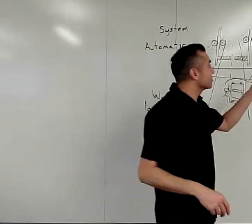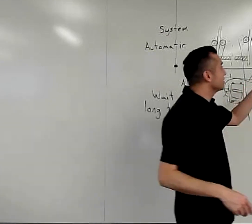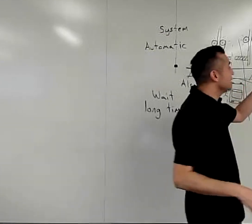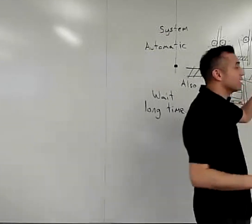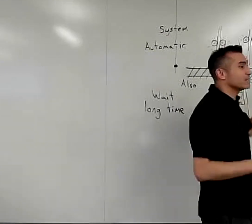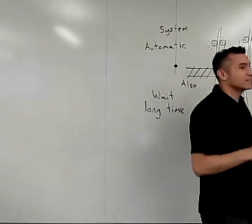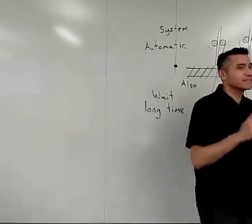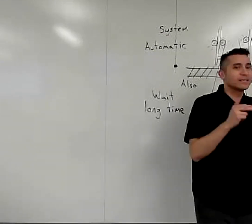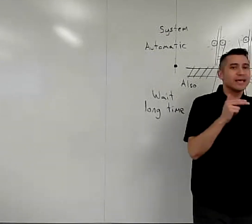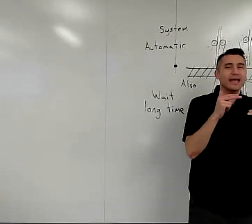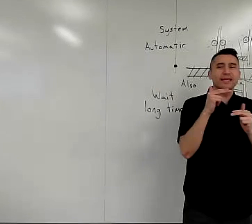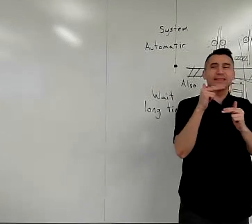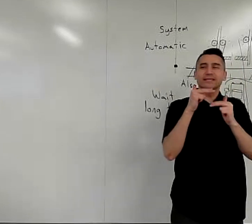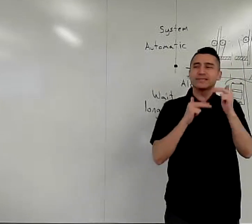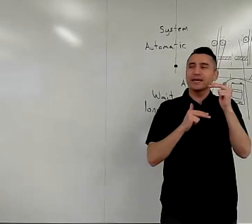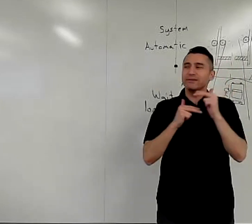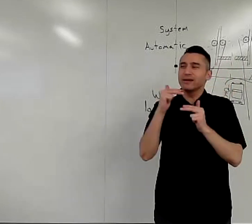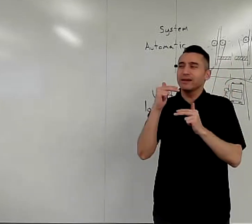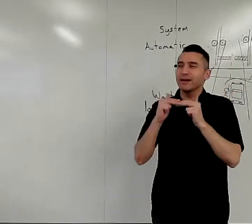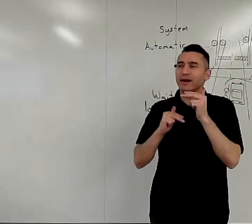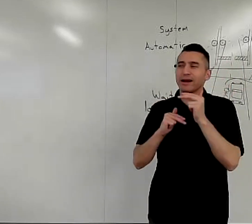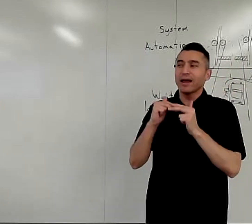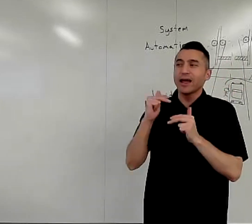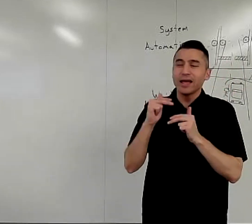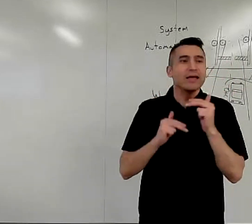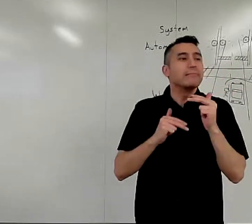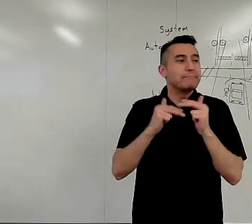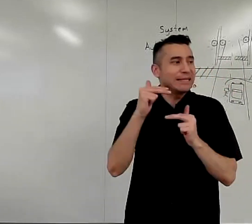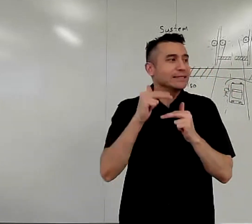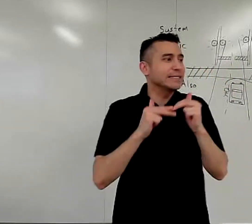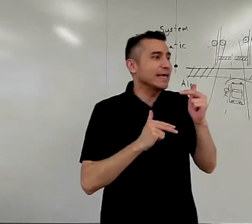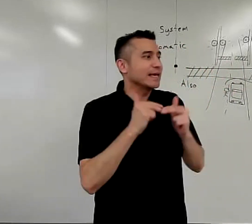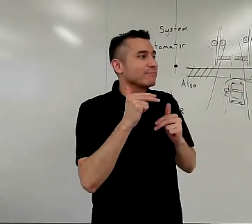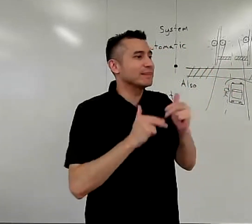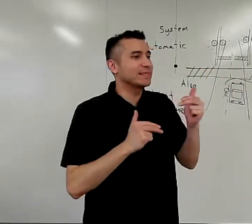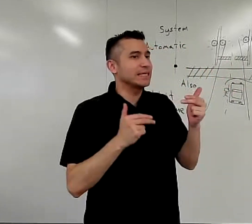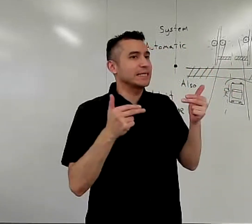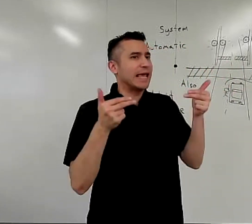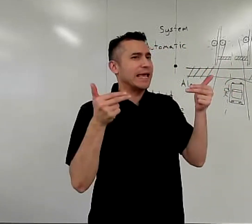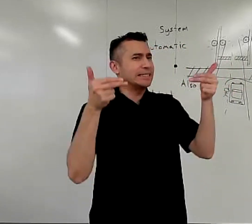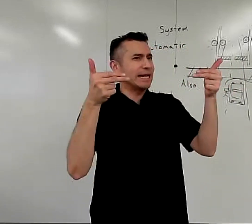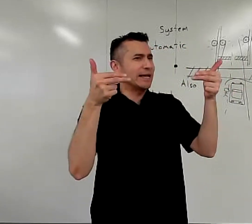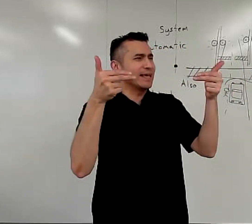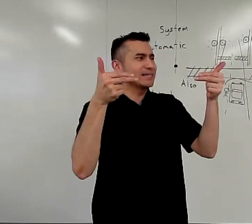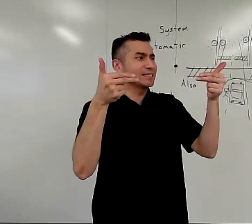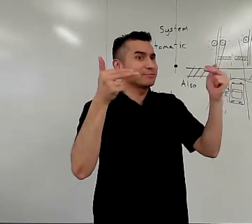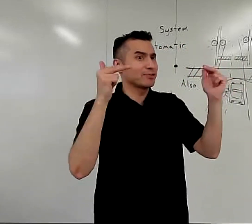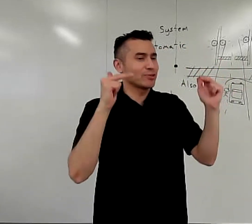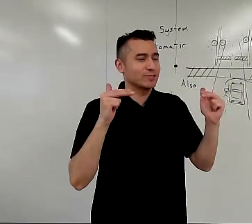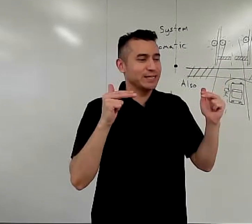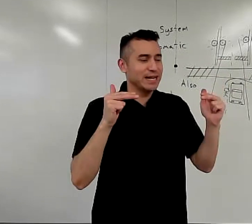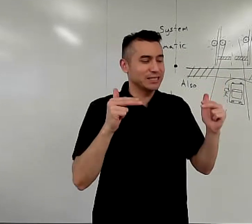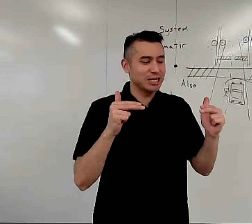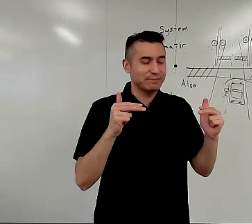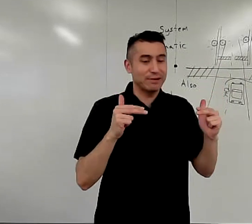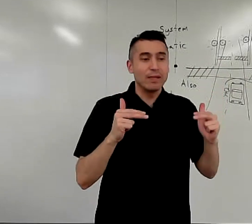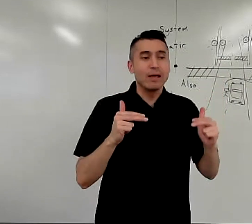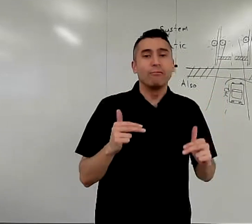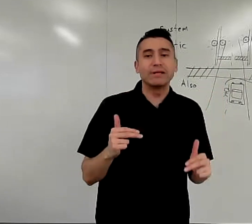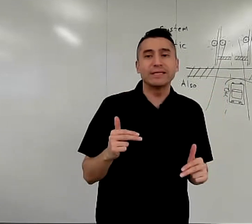so this sign right here, building with the HL hand shape, so the 13 hand shape here. What